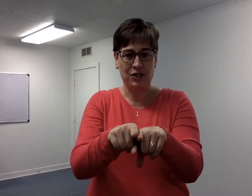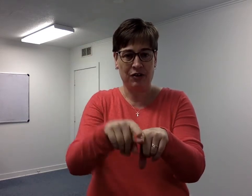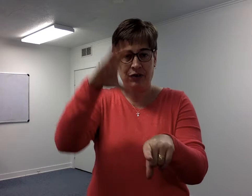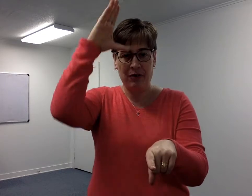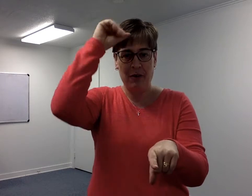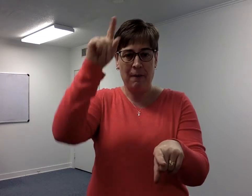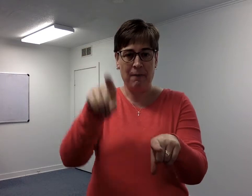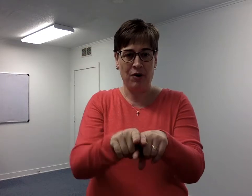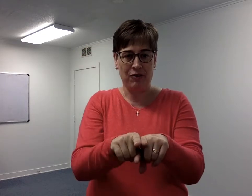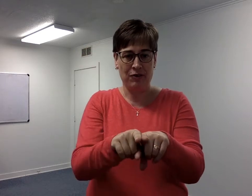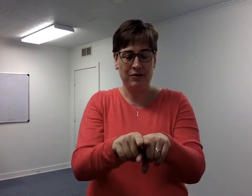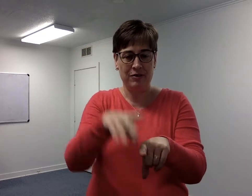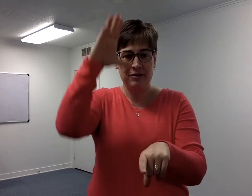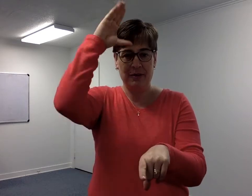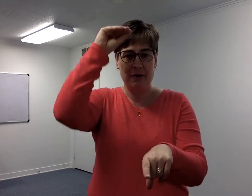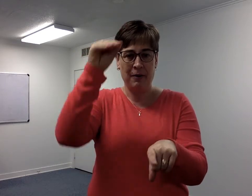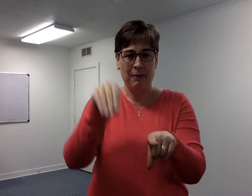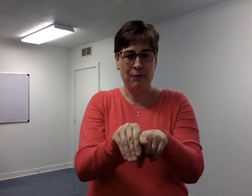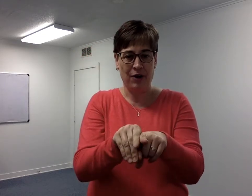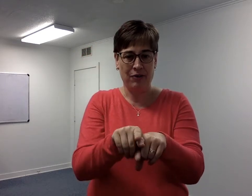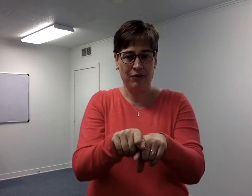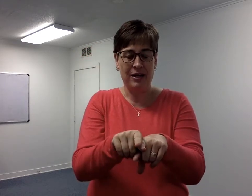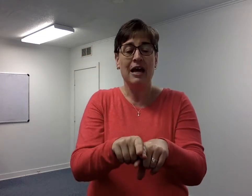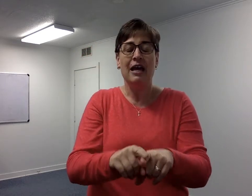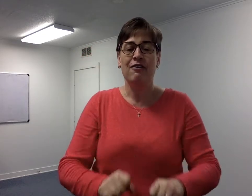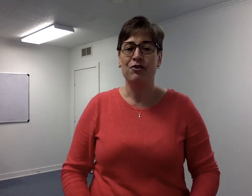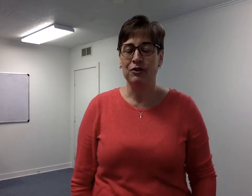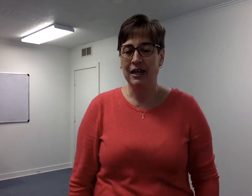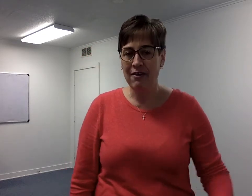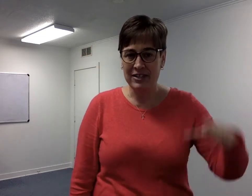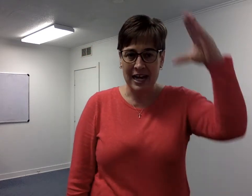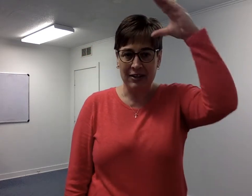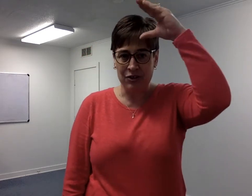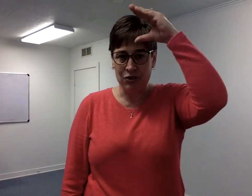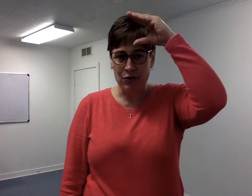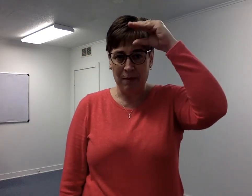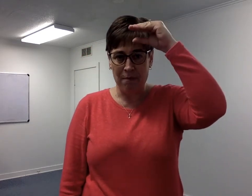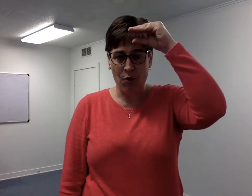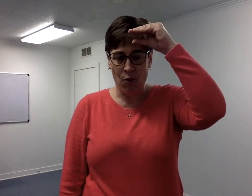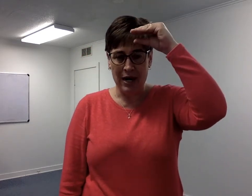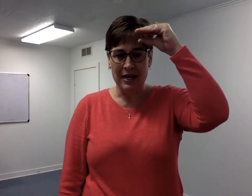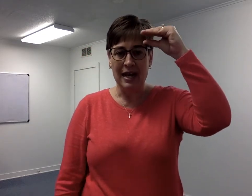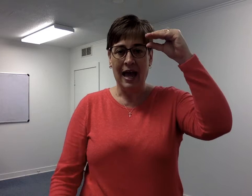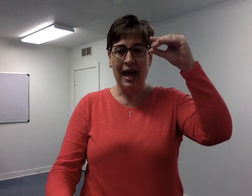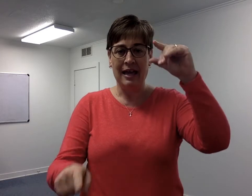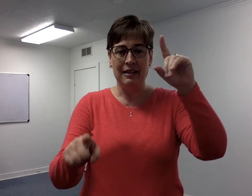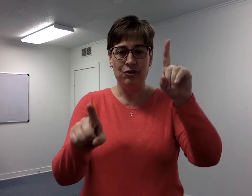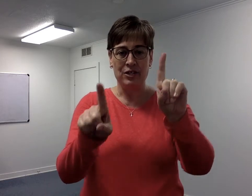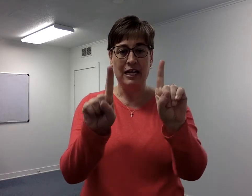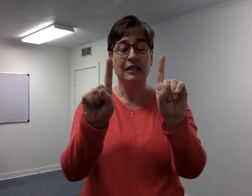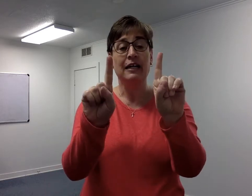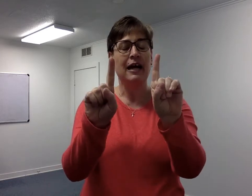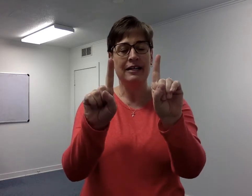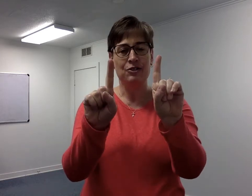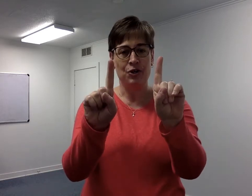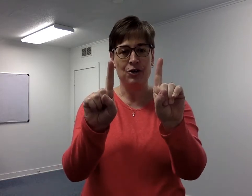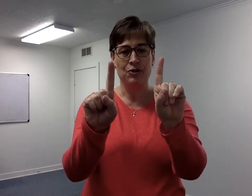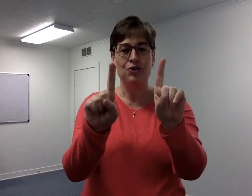other. Brother, brother. If you're left-handed, you're doing boy, and then you're taking, I didn't show you, your two